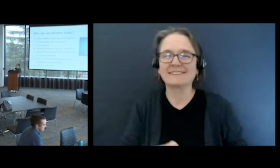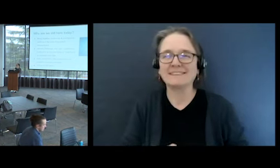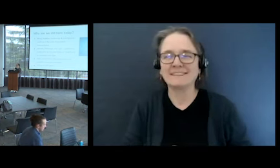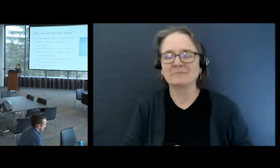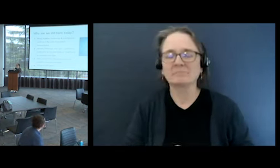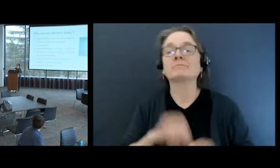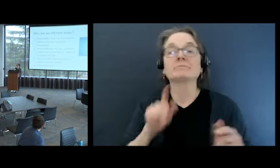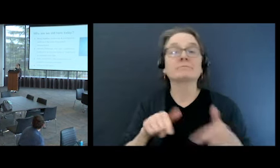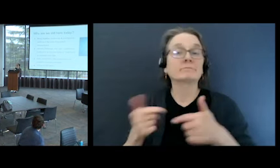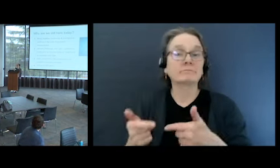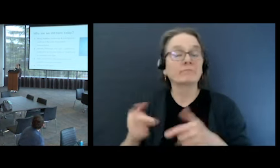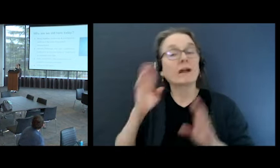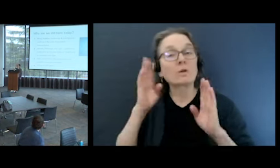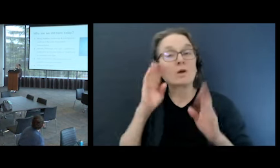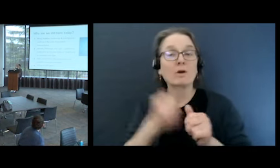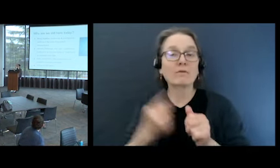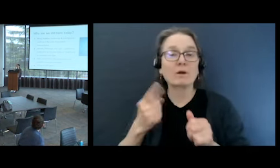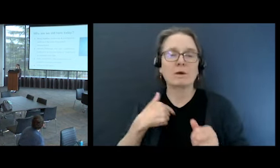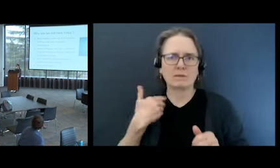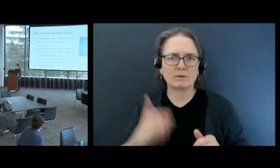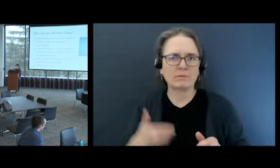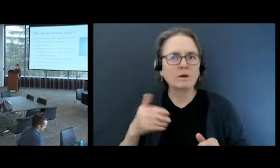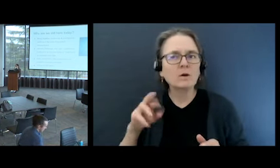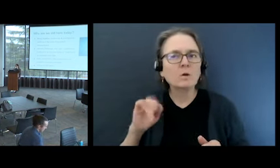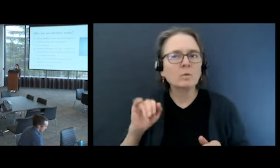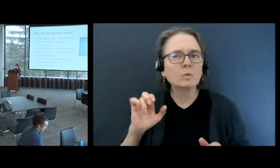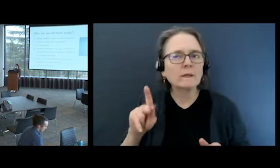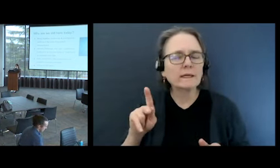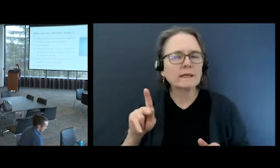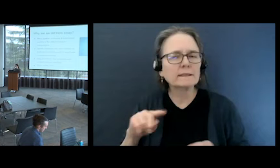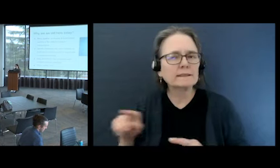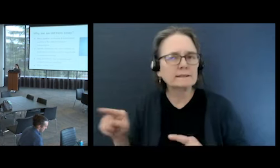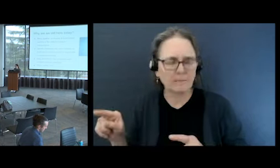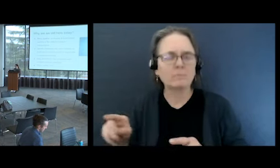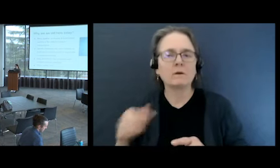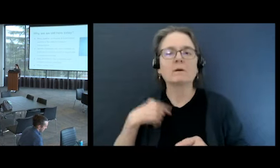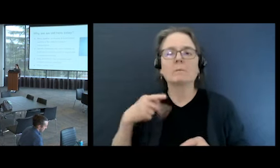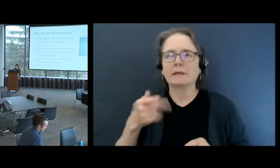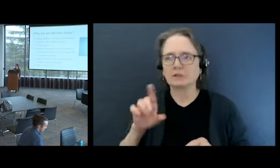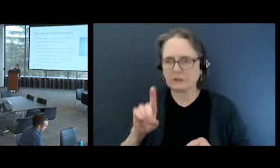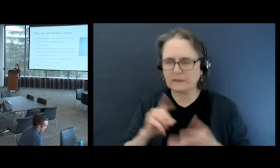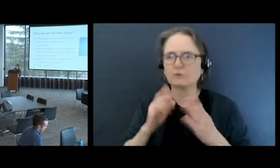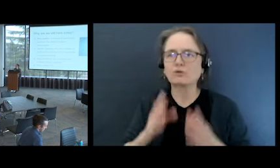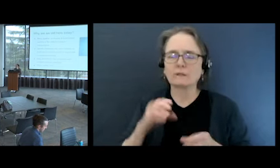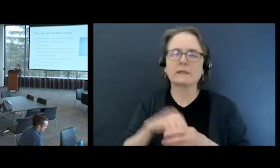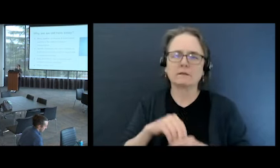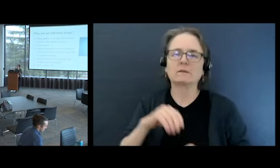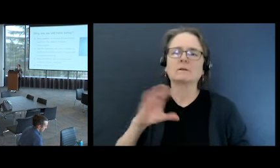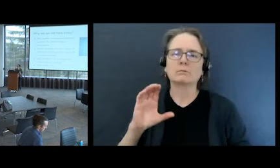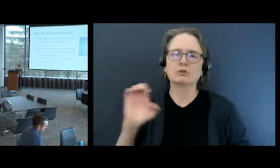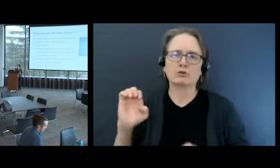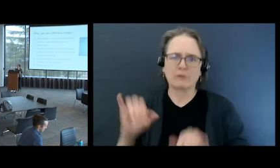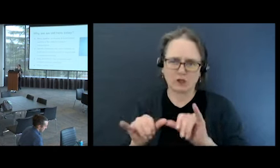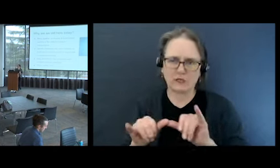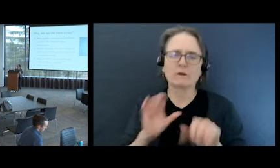Hi everyone, my name is Ricky Jam. I'm a PhD student in electrical and computer engineering. I work with Dr. Anat